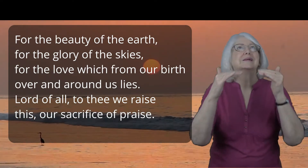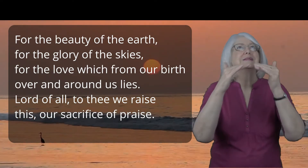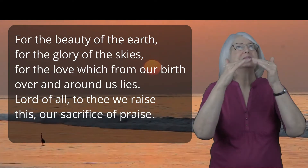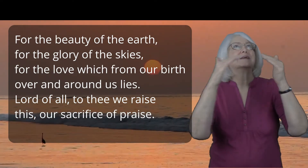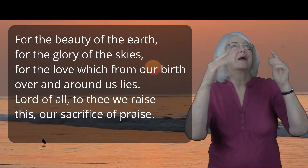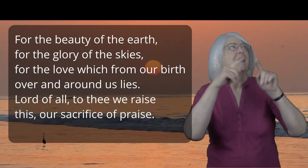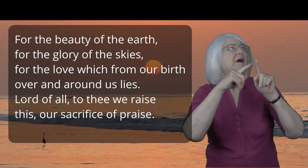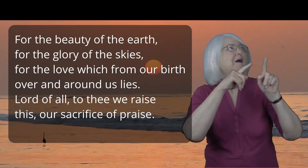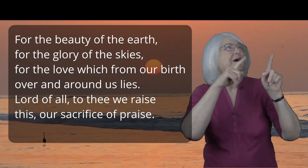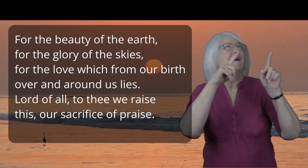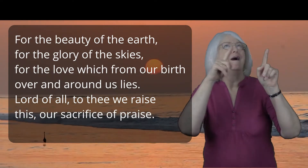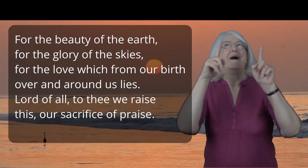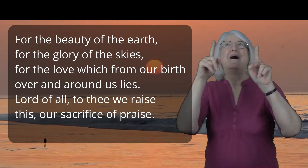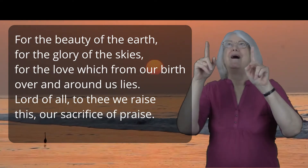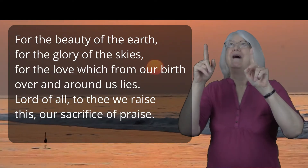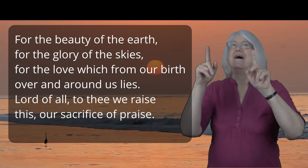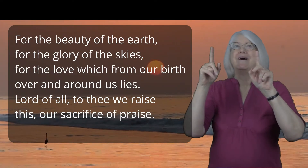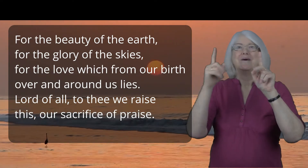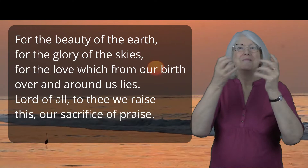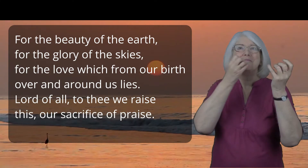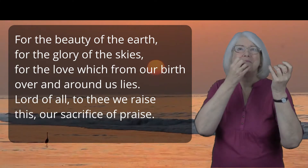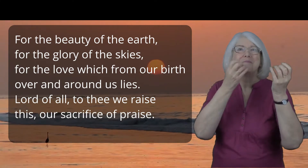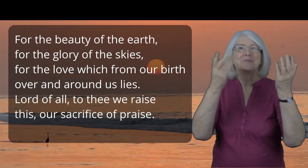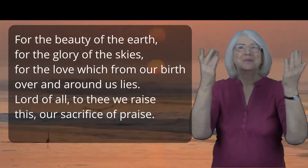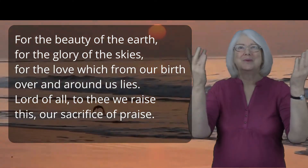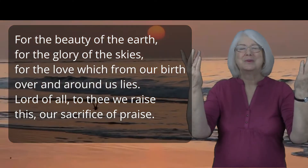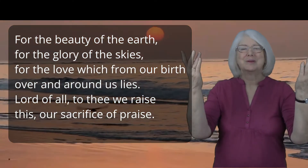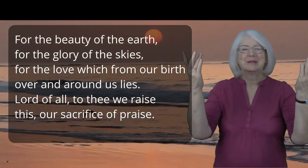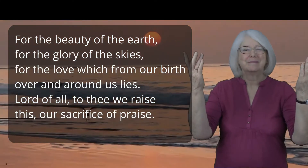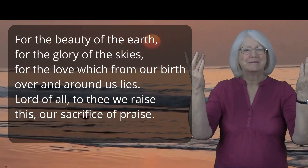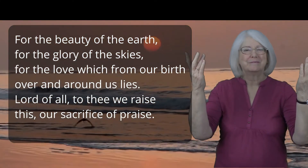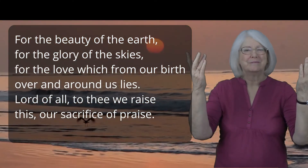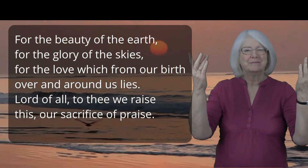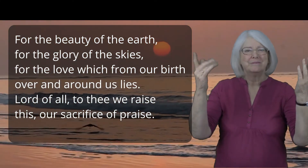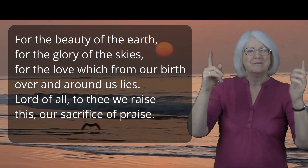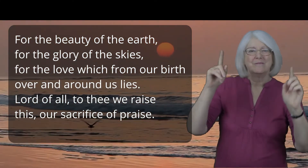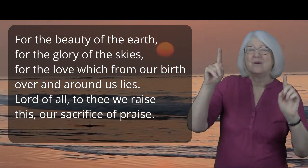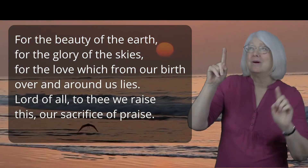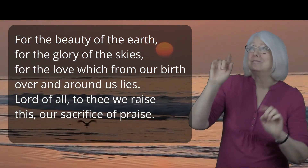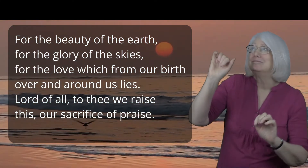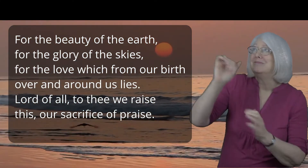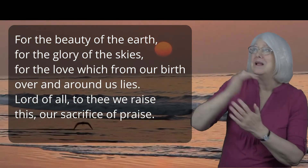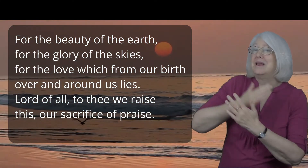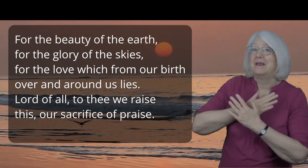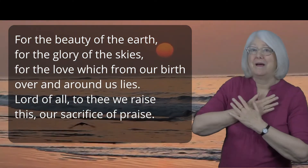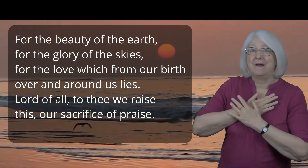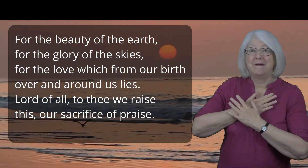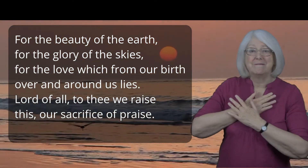Thank you.